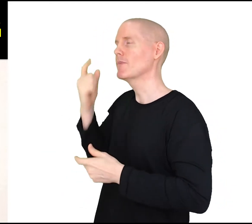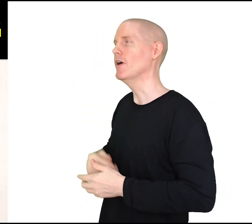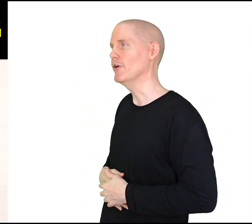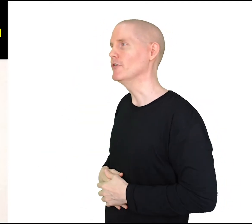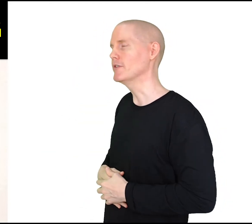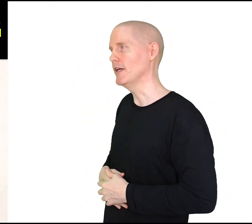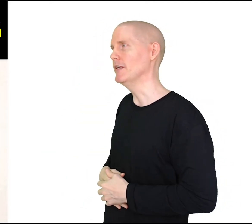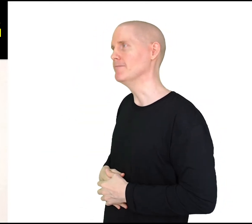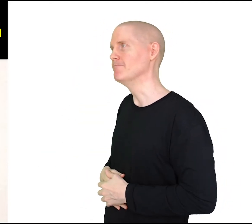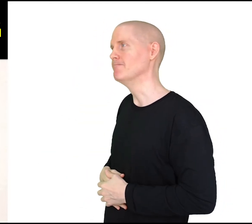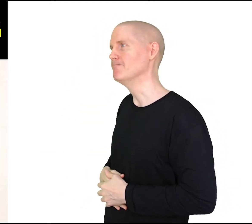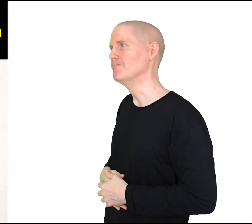Understanding.